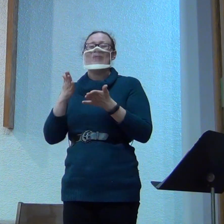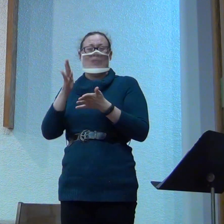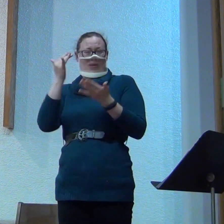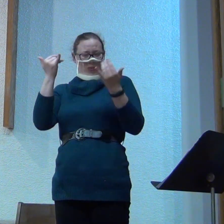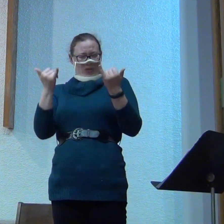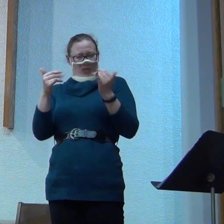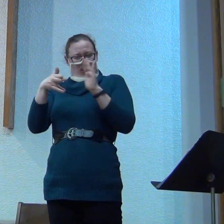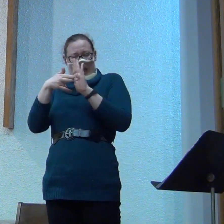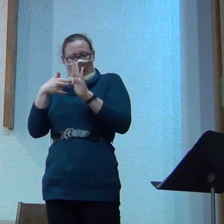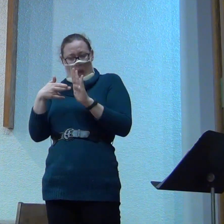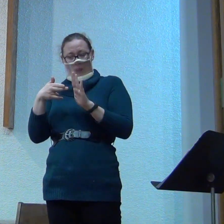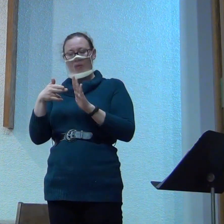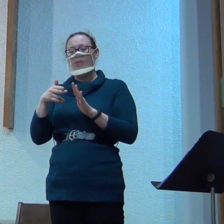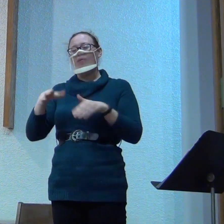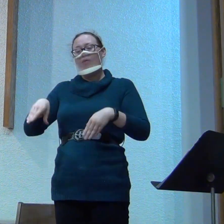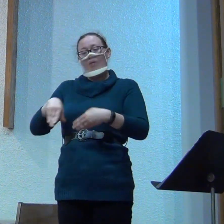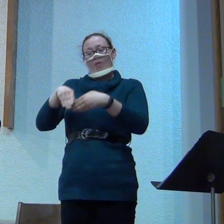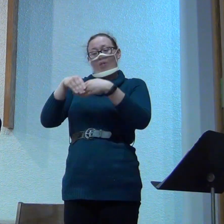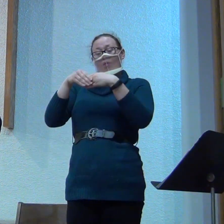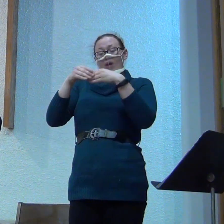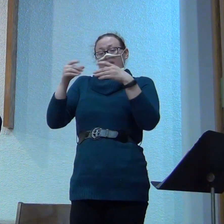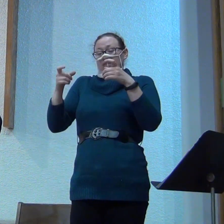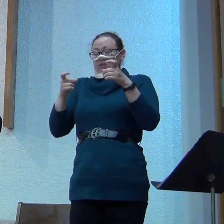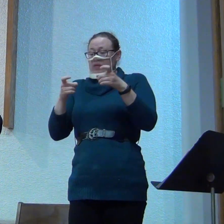person today as a wedding coordinator,